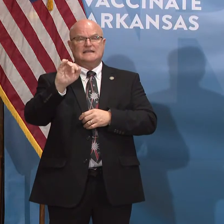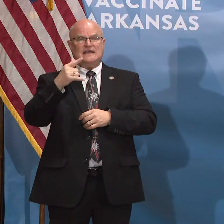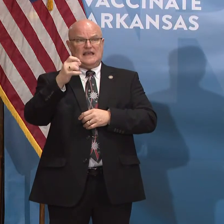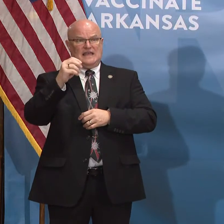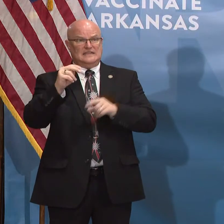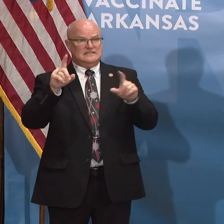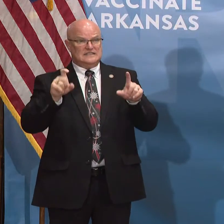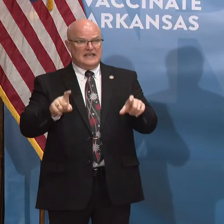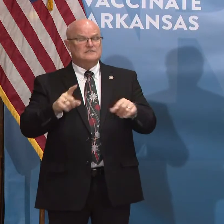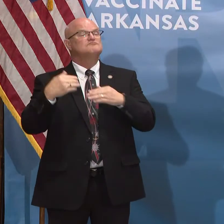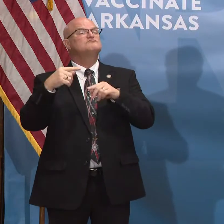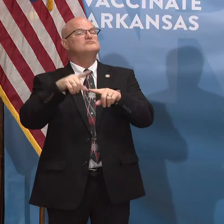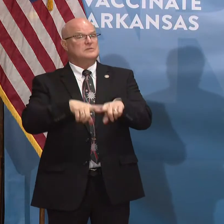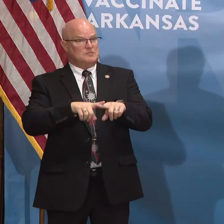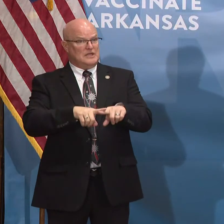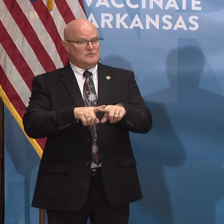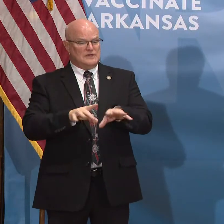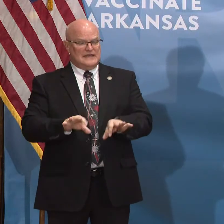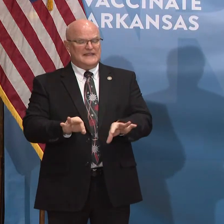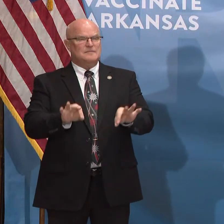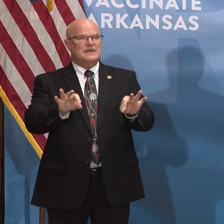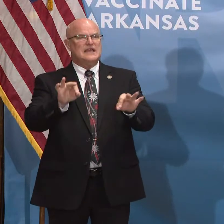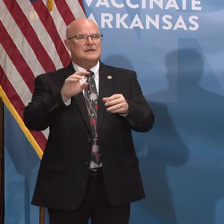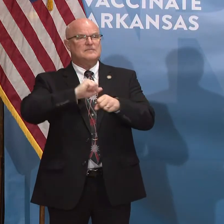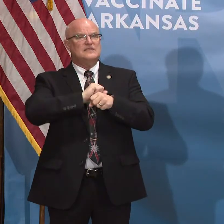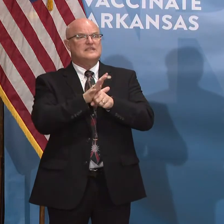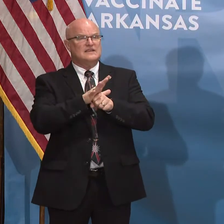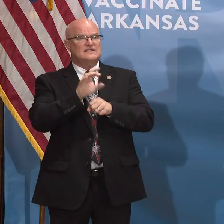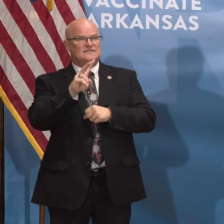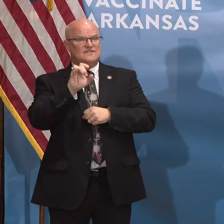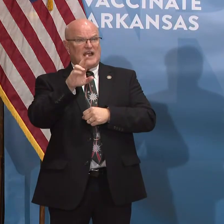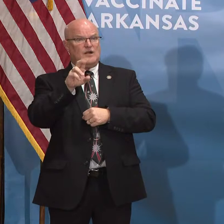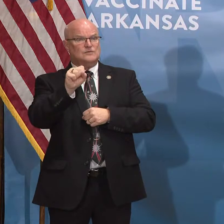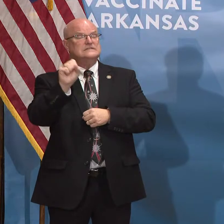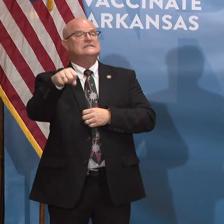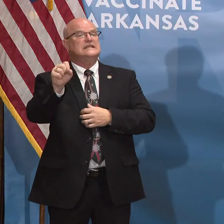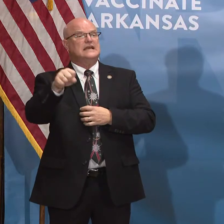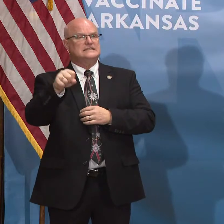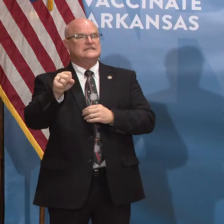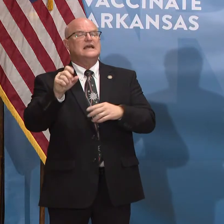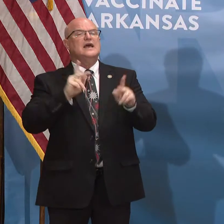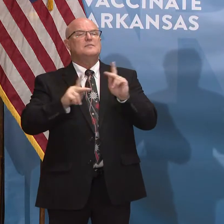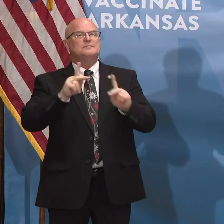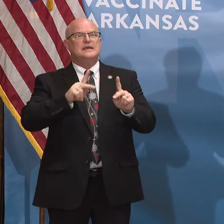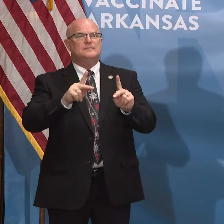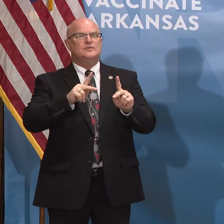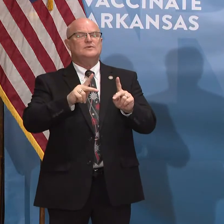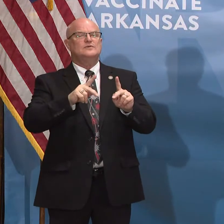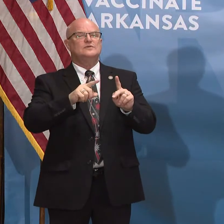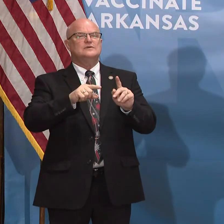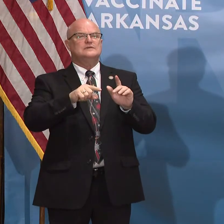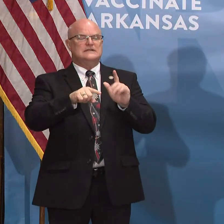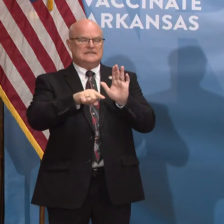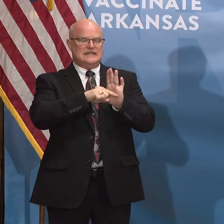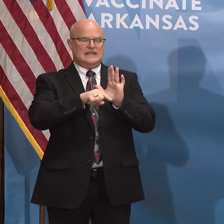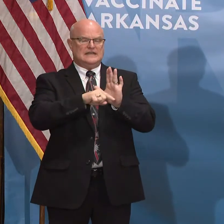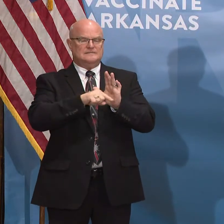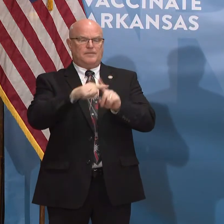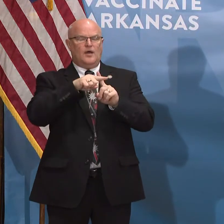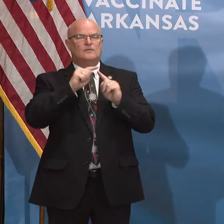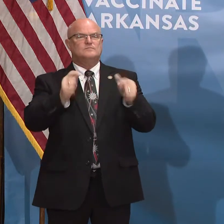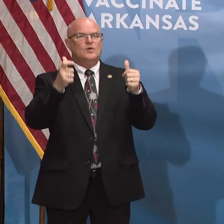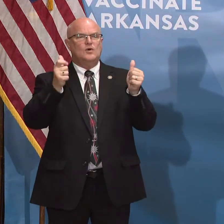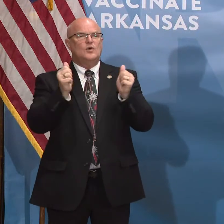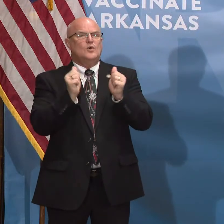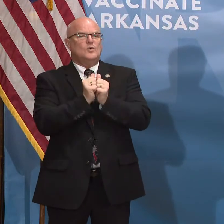reliable. They do pick up the virus, and you are very correct that people turn positive, if you will, very quickly